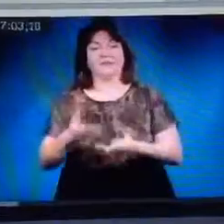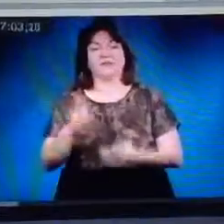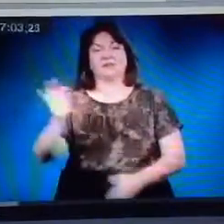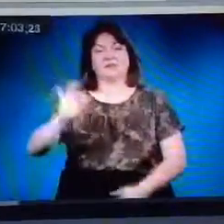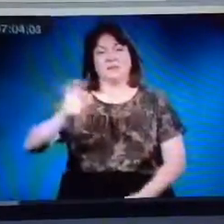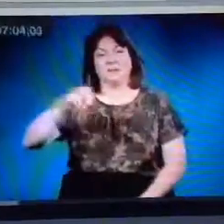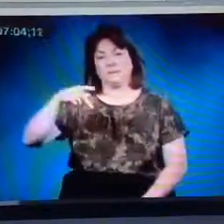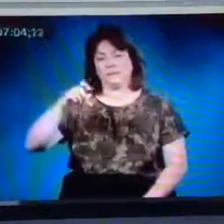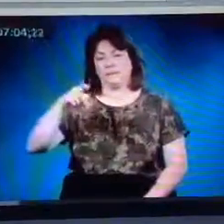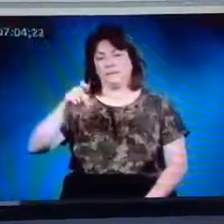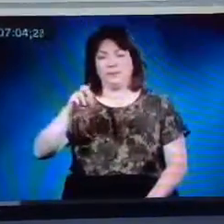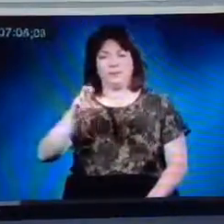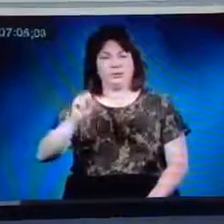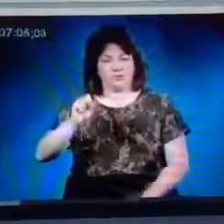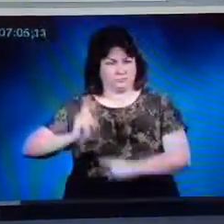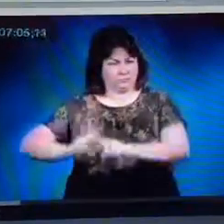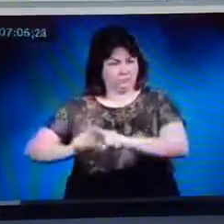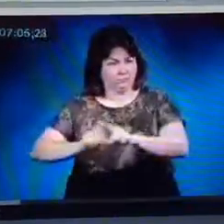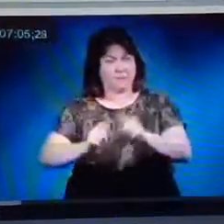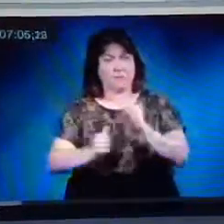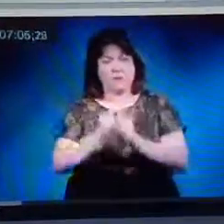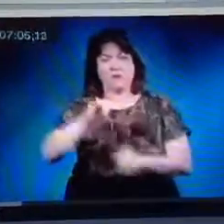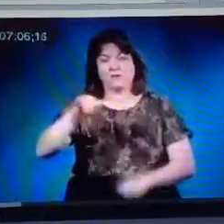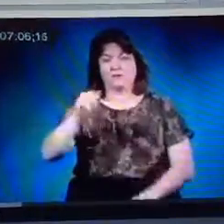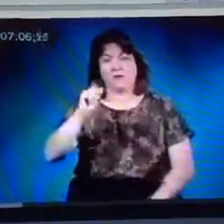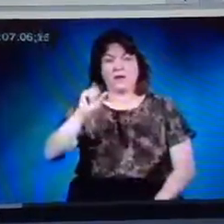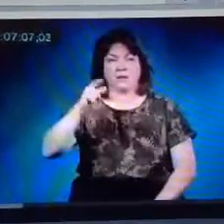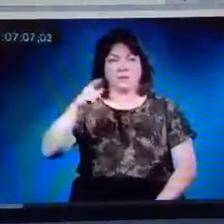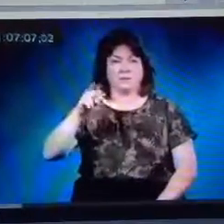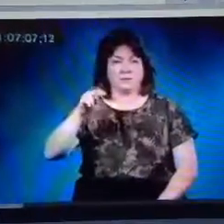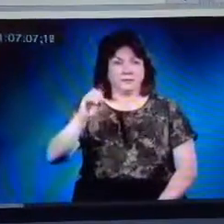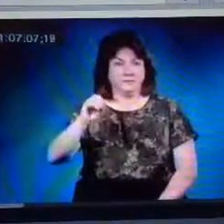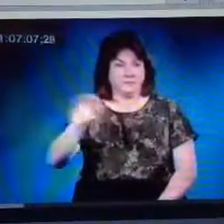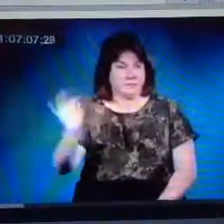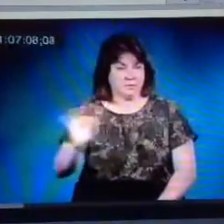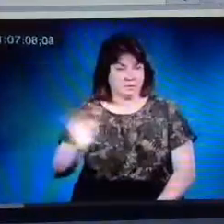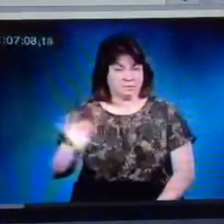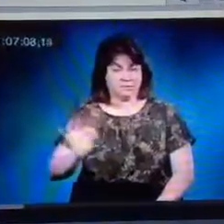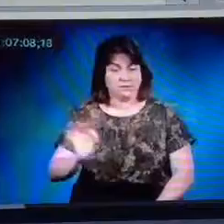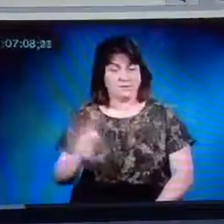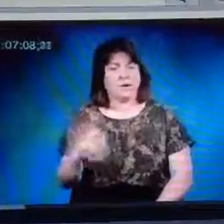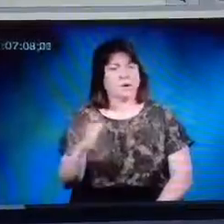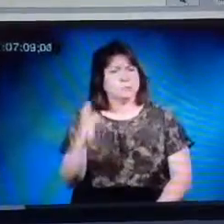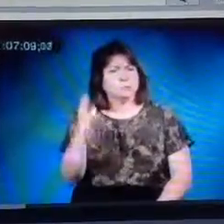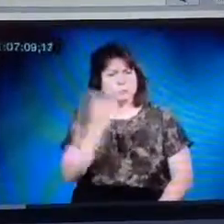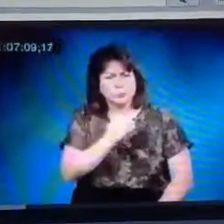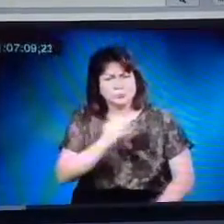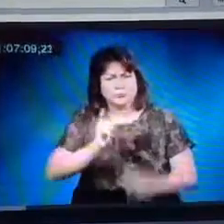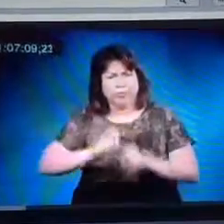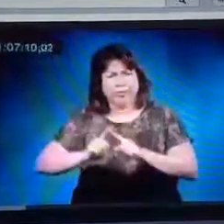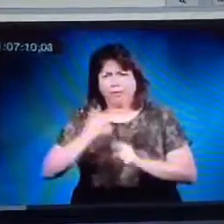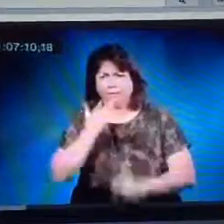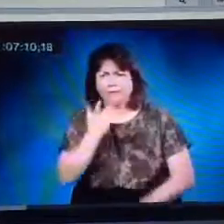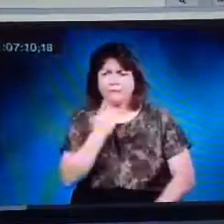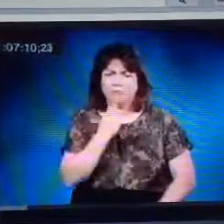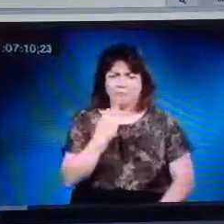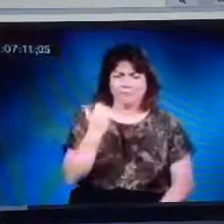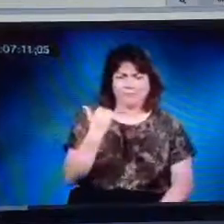had different kinds of peppers. Most of them were jalapenos. They were beautiful